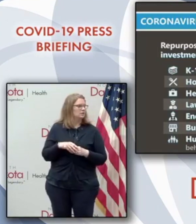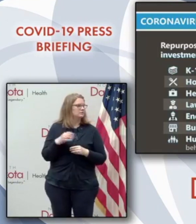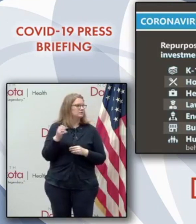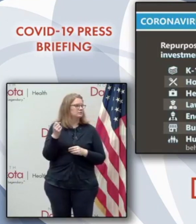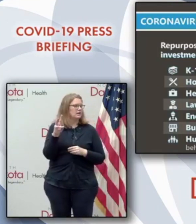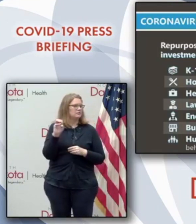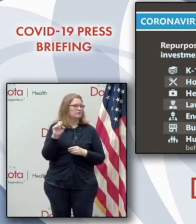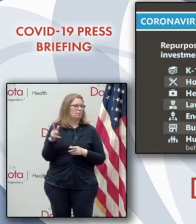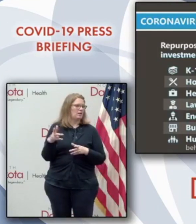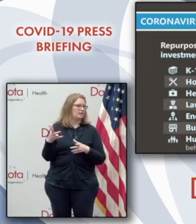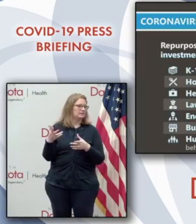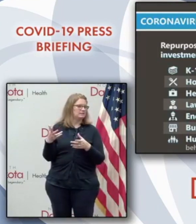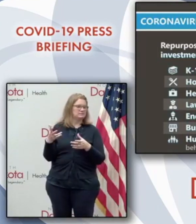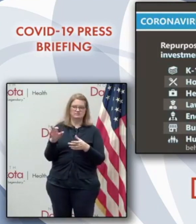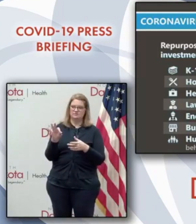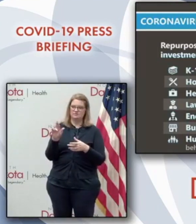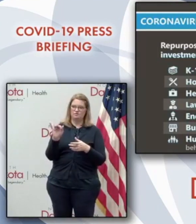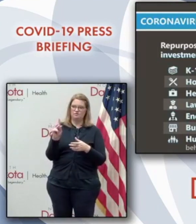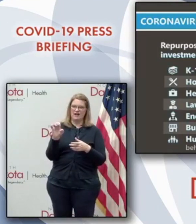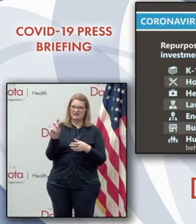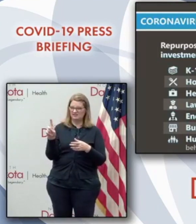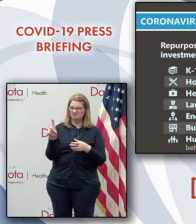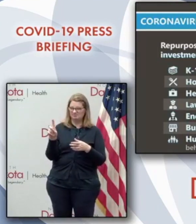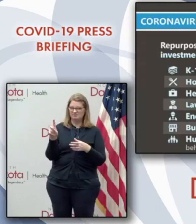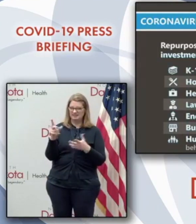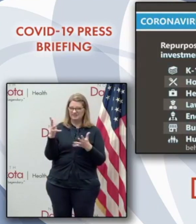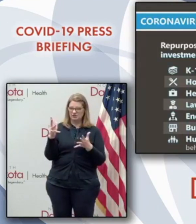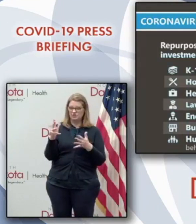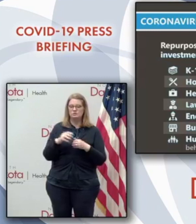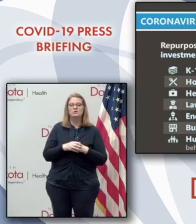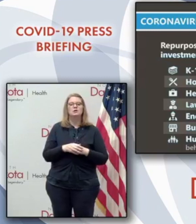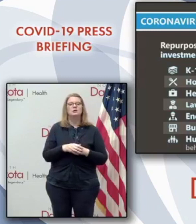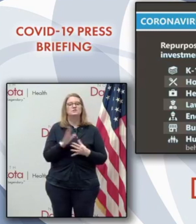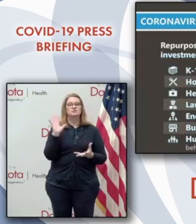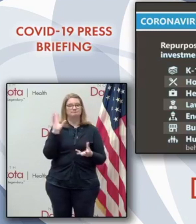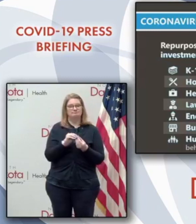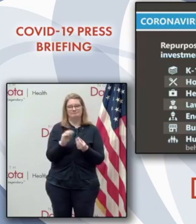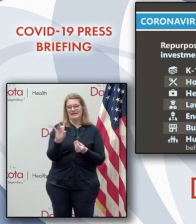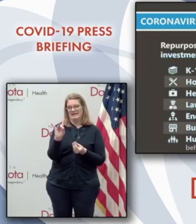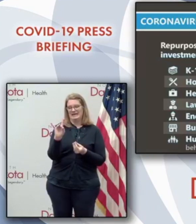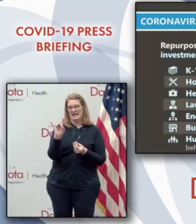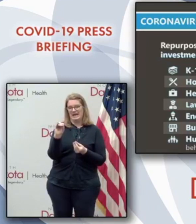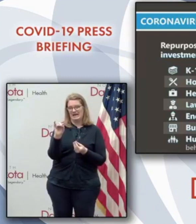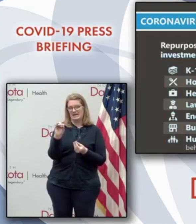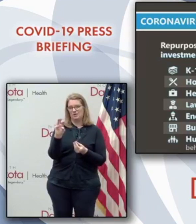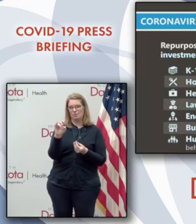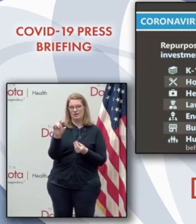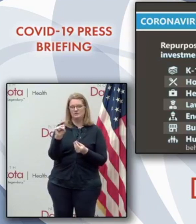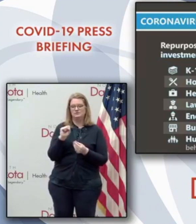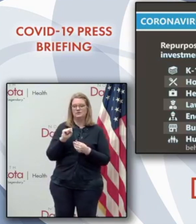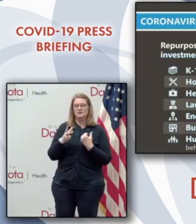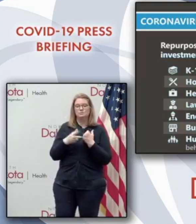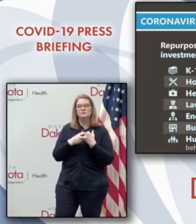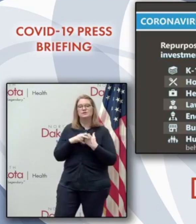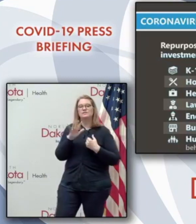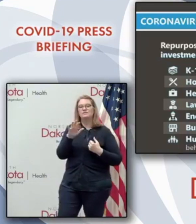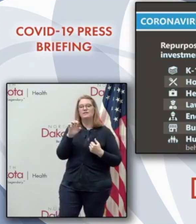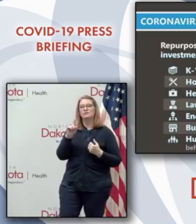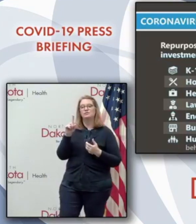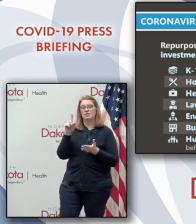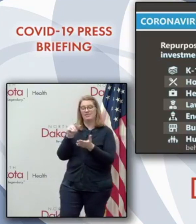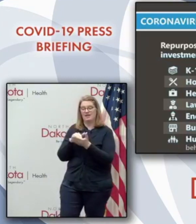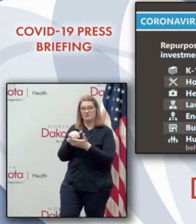fracked. And this will incentivize the completion of 80 wells, which will preserve 500 to 1,000 jobs in the oil